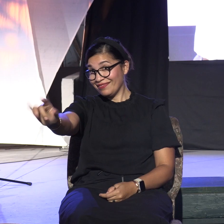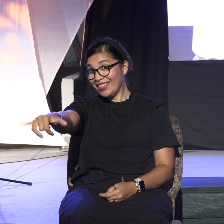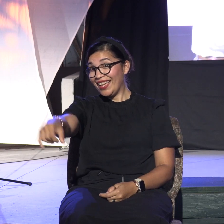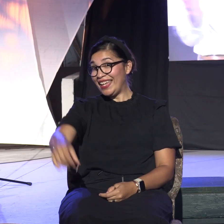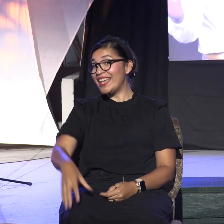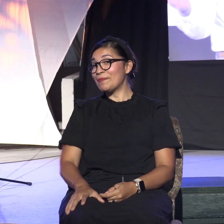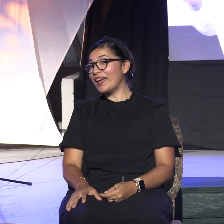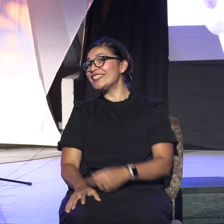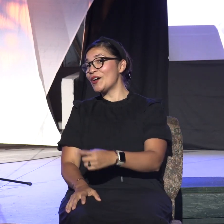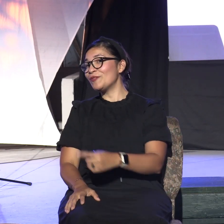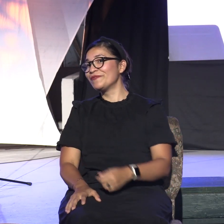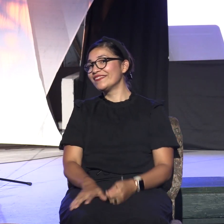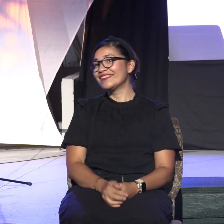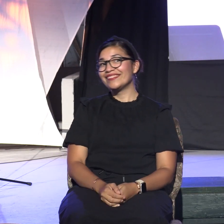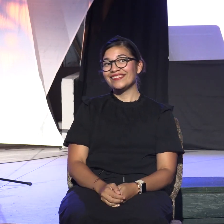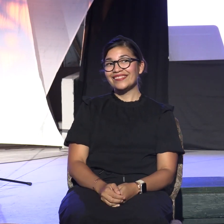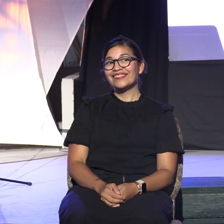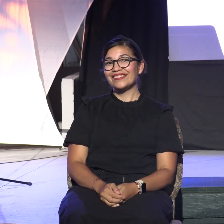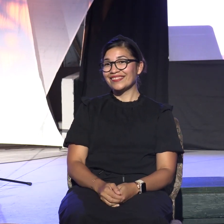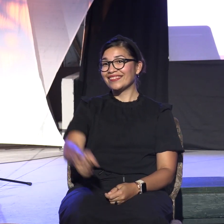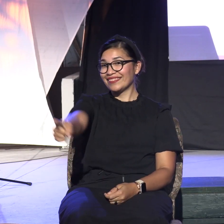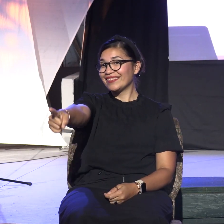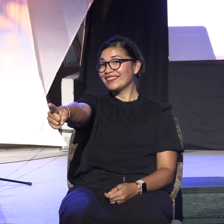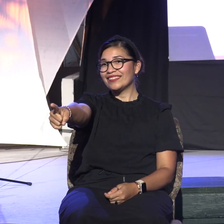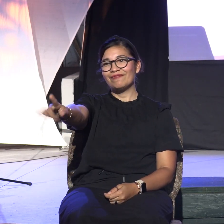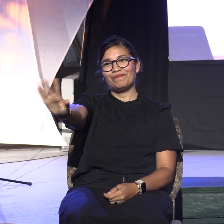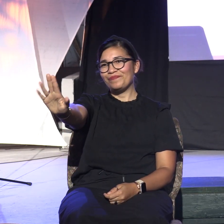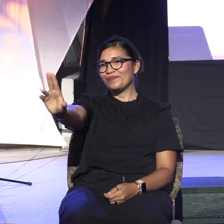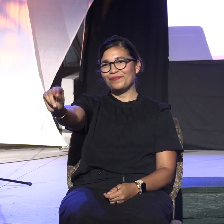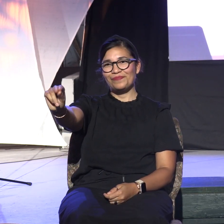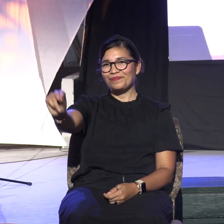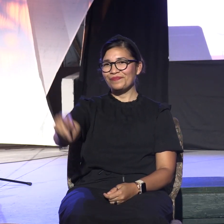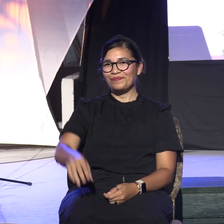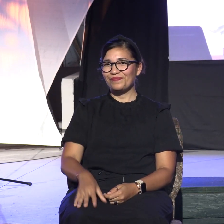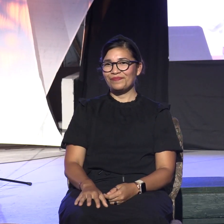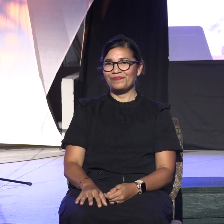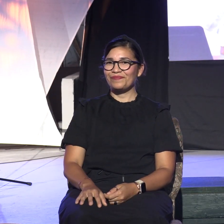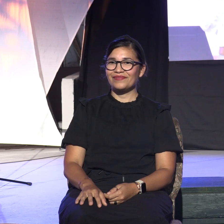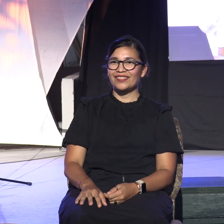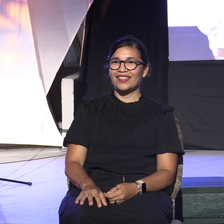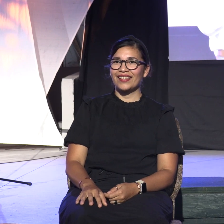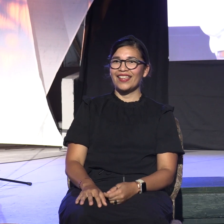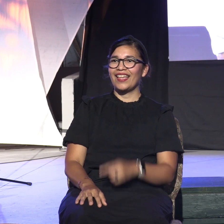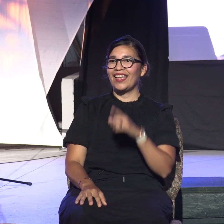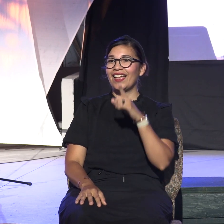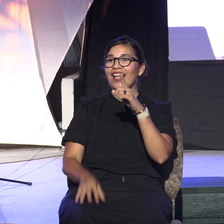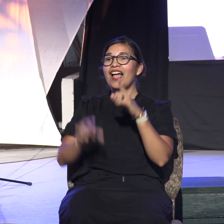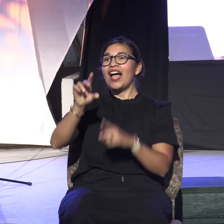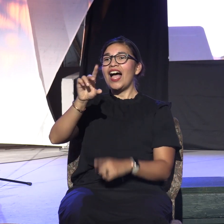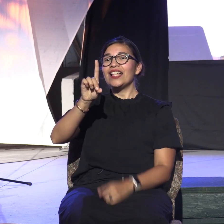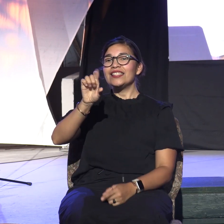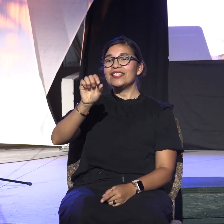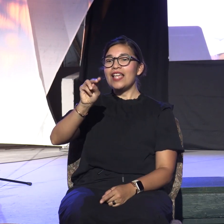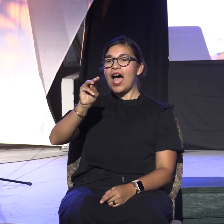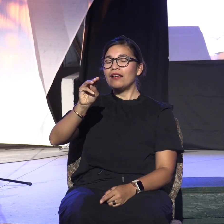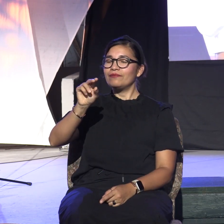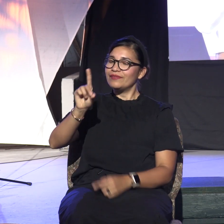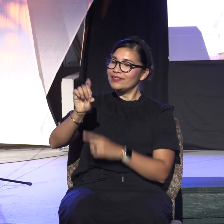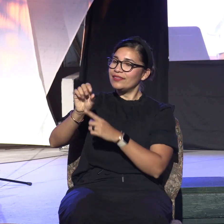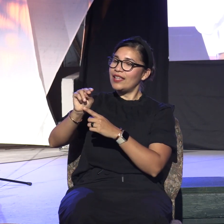Denmark. And also the other Scandinavian countries, Sweden and Finland and so on. And